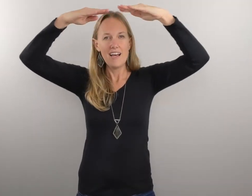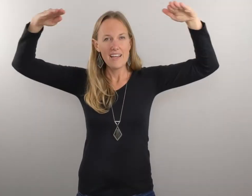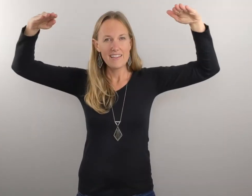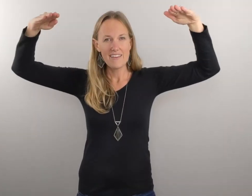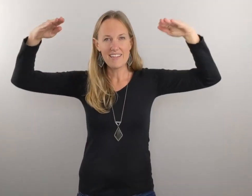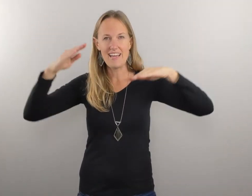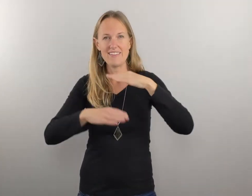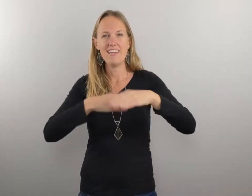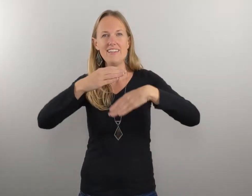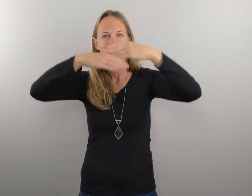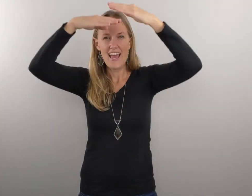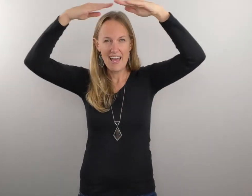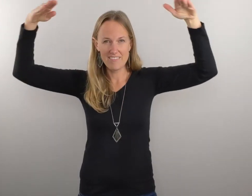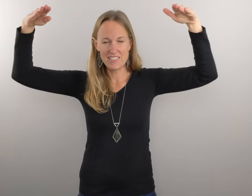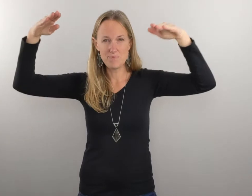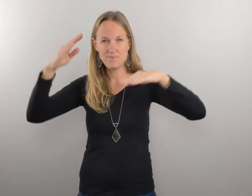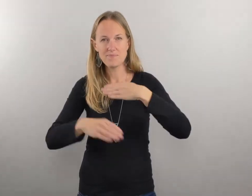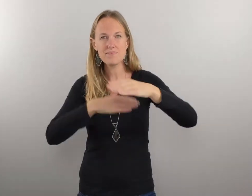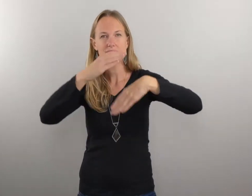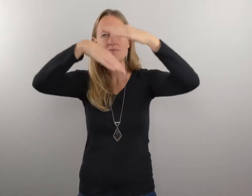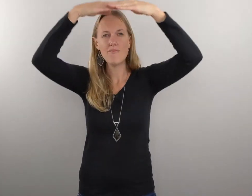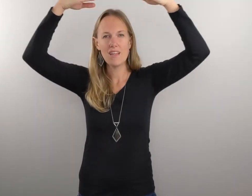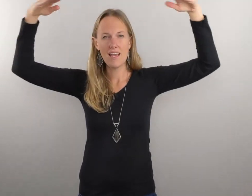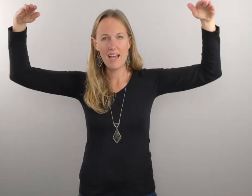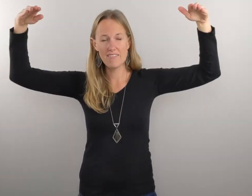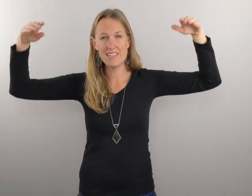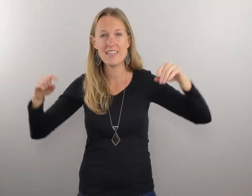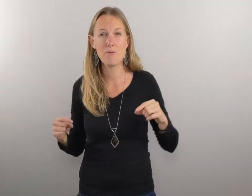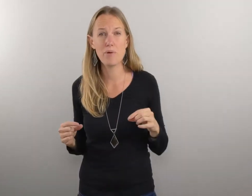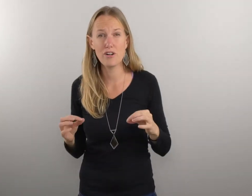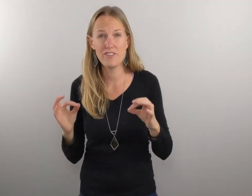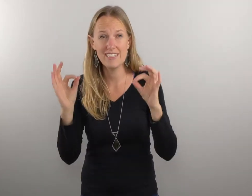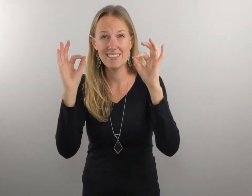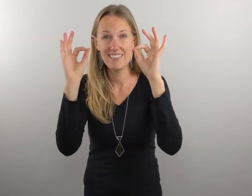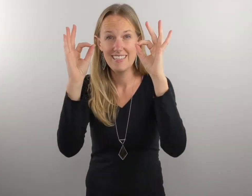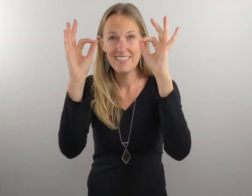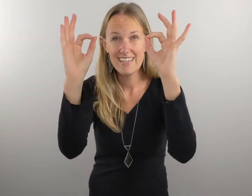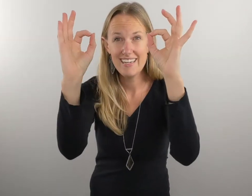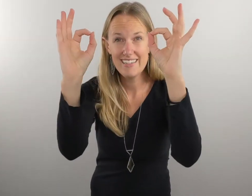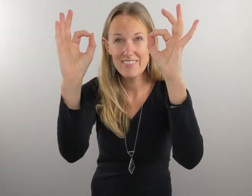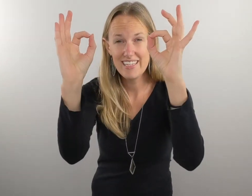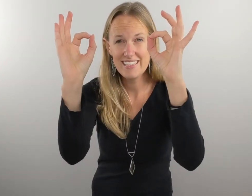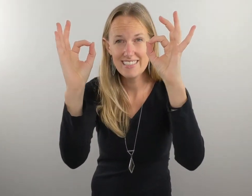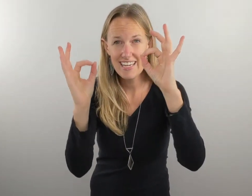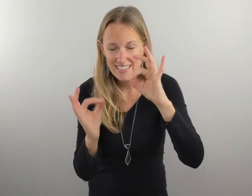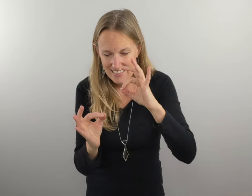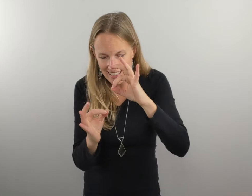and then go like that, okay? Heaven. Heaven, and then perfect. Okay, you're making this hand, and then